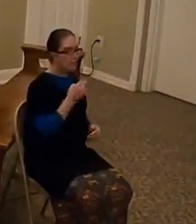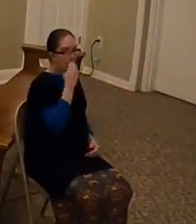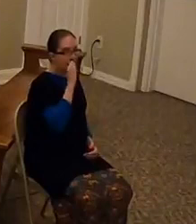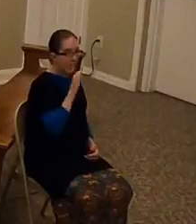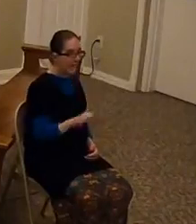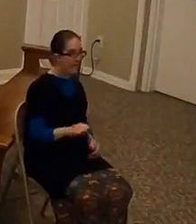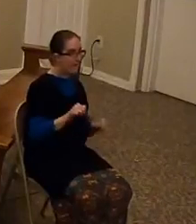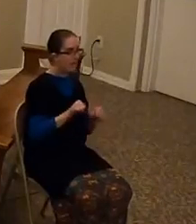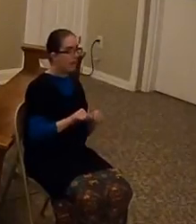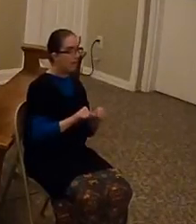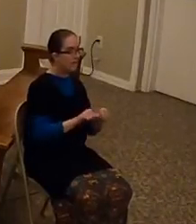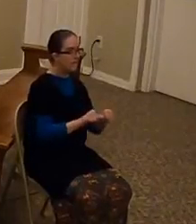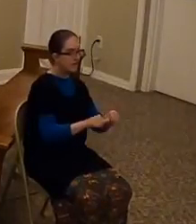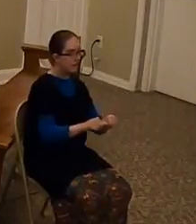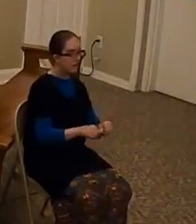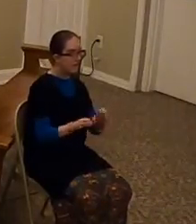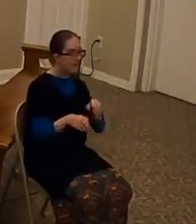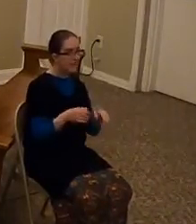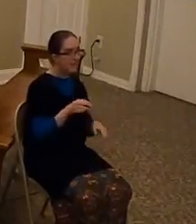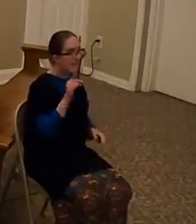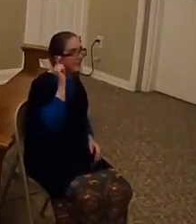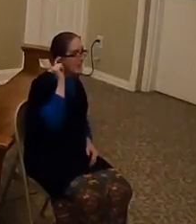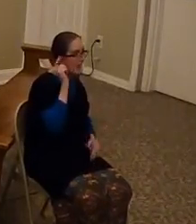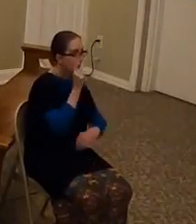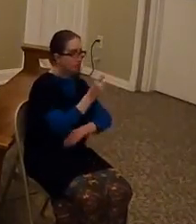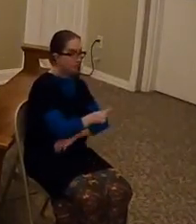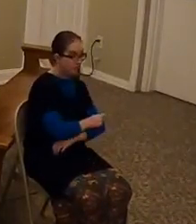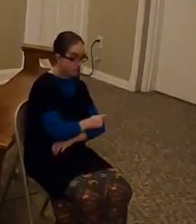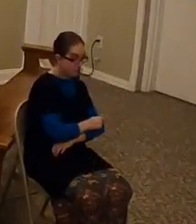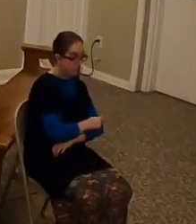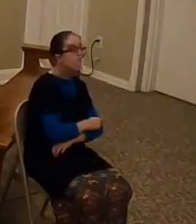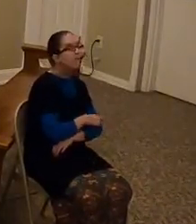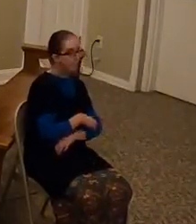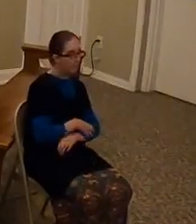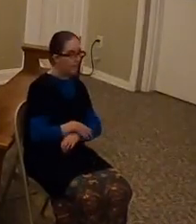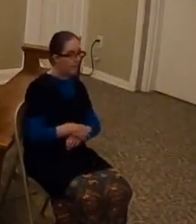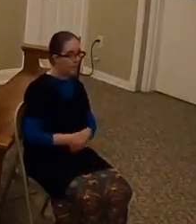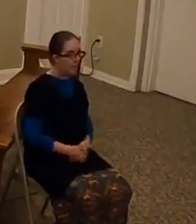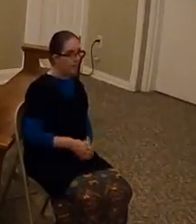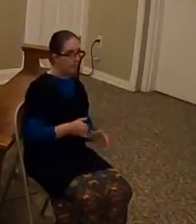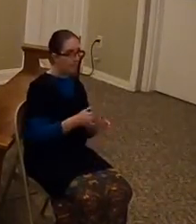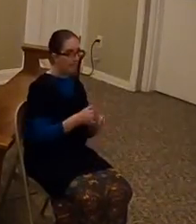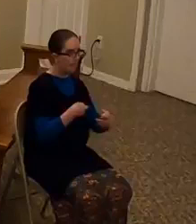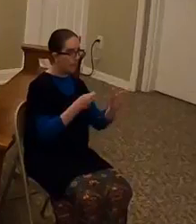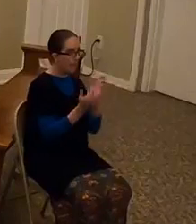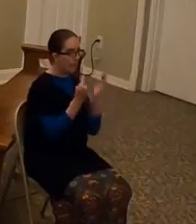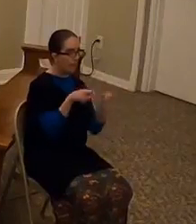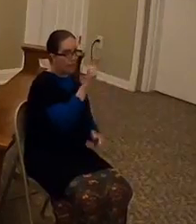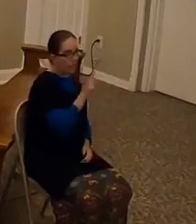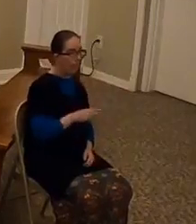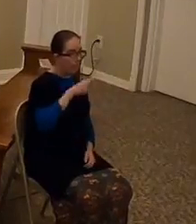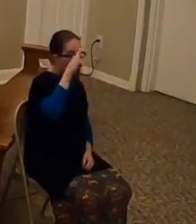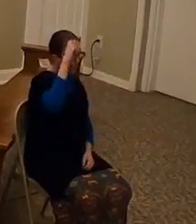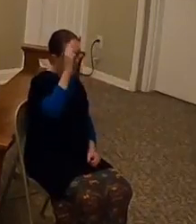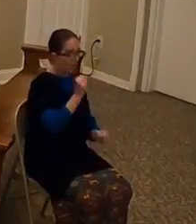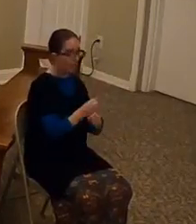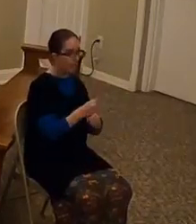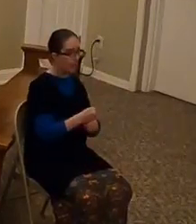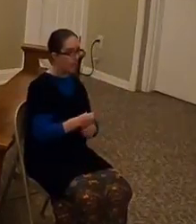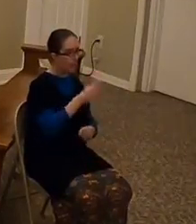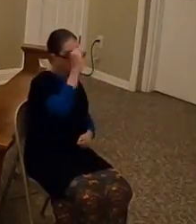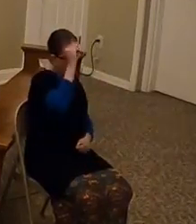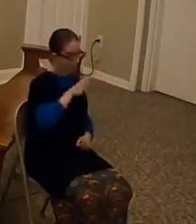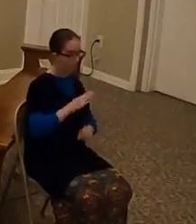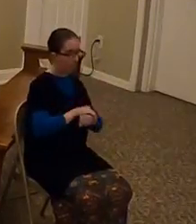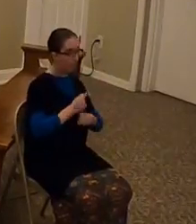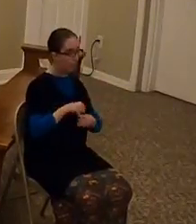evil continually." Does that sound like today? Yes. Amen. "And it repented the Lord that he had made man on